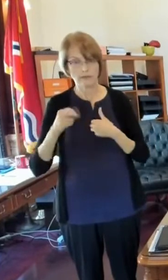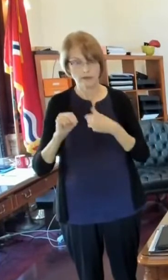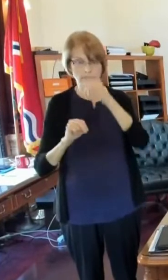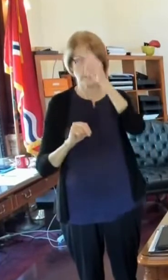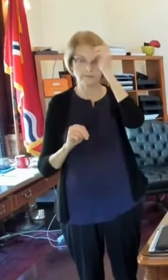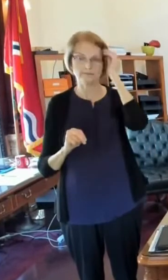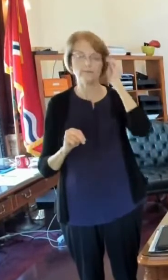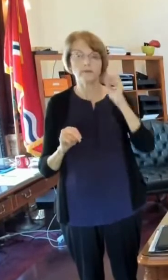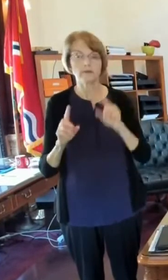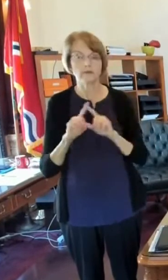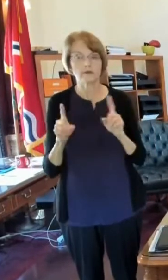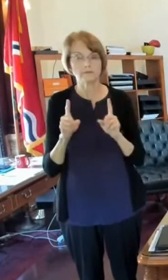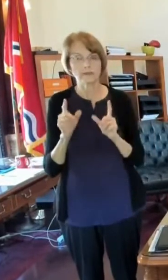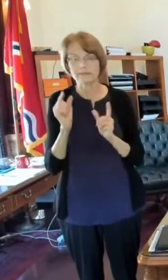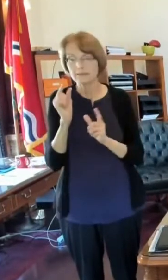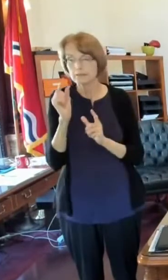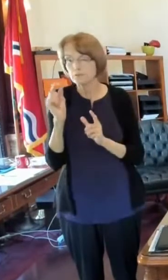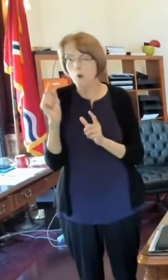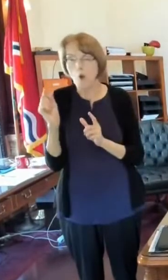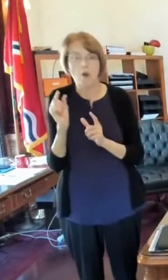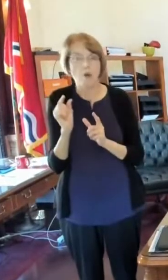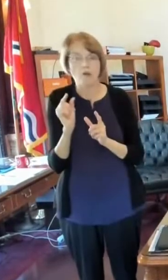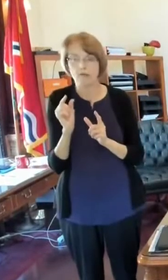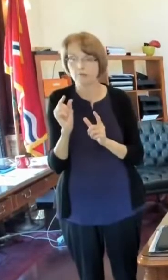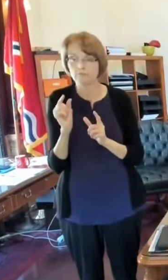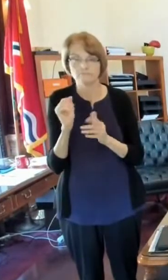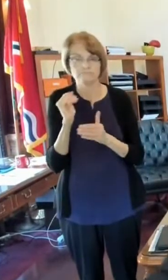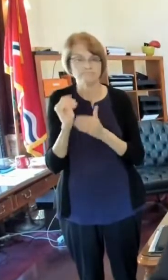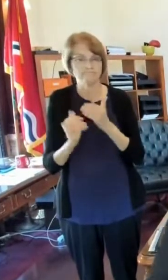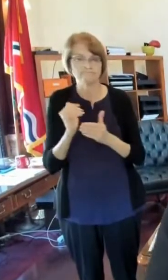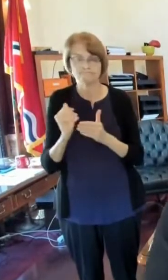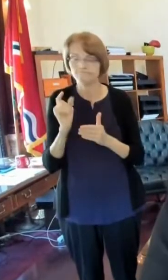But really small things.